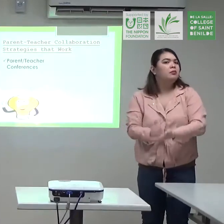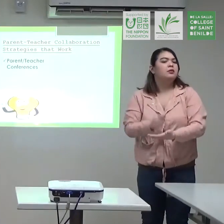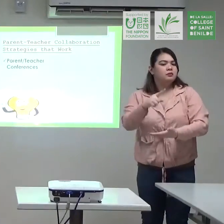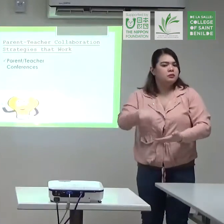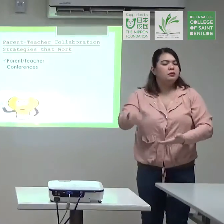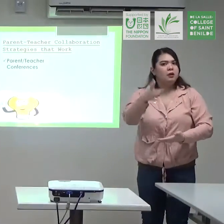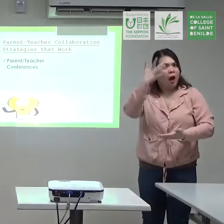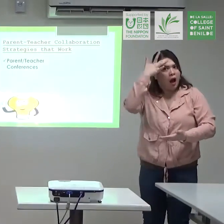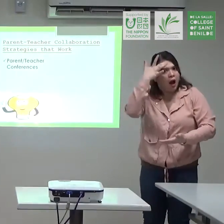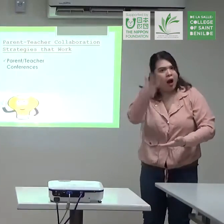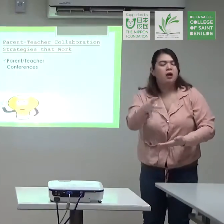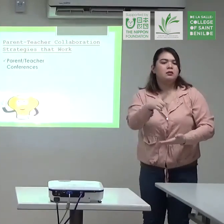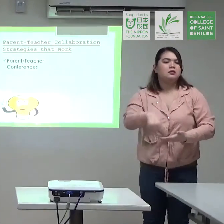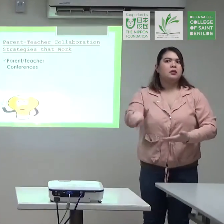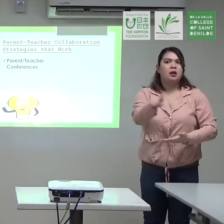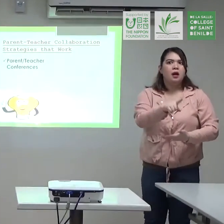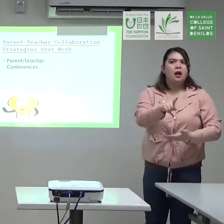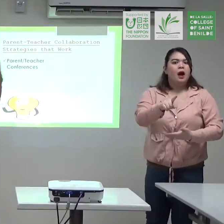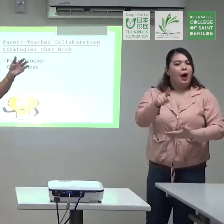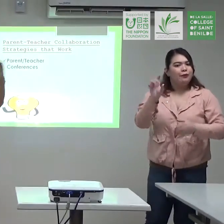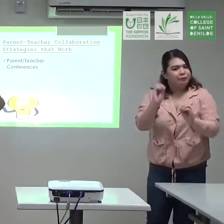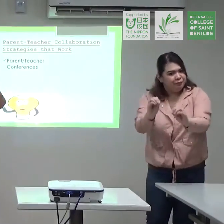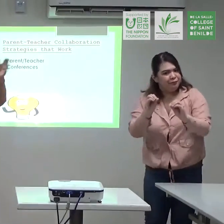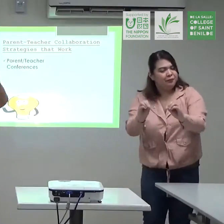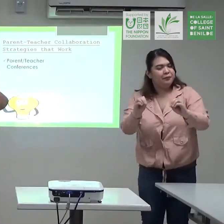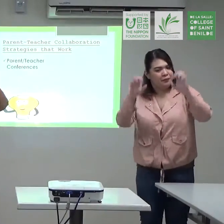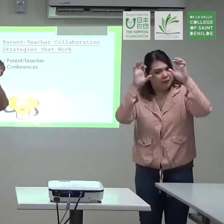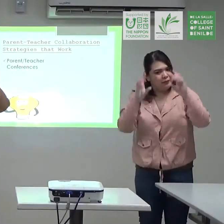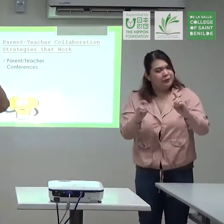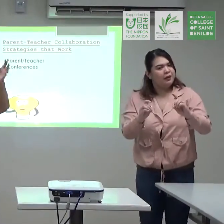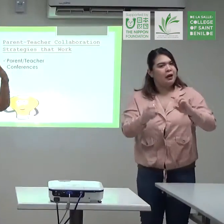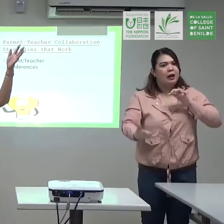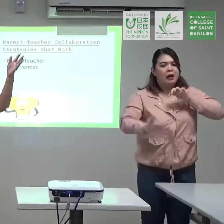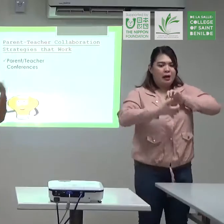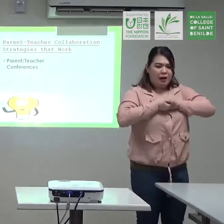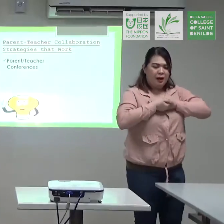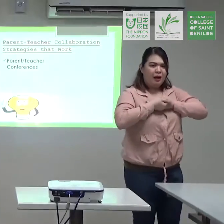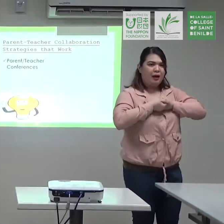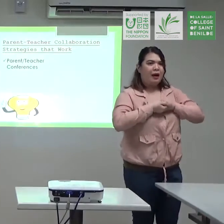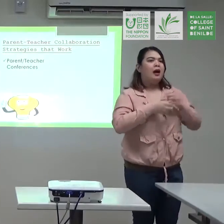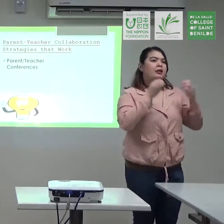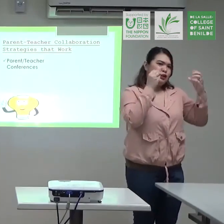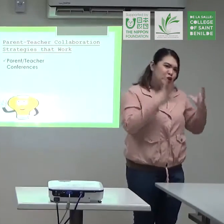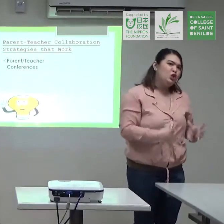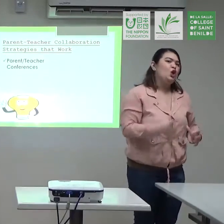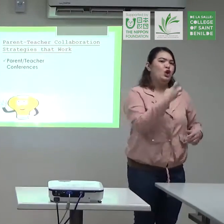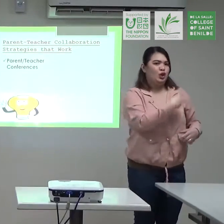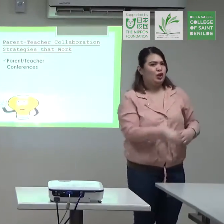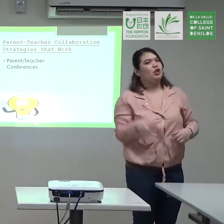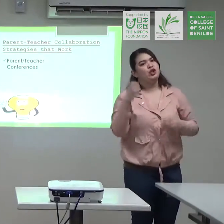that hey, the business of education is a partnership of parents and teachers. Hindi lang